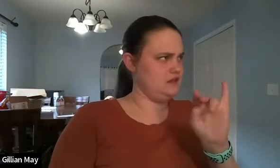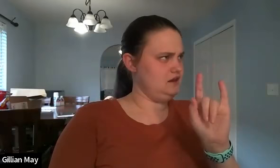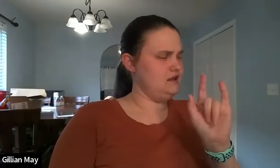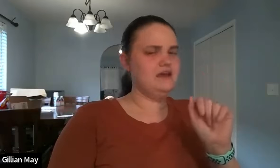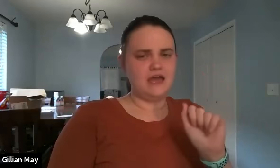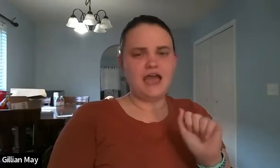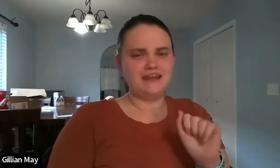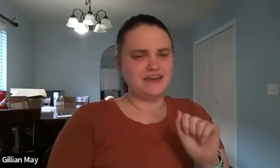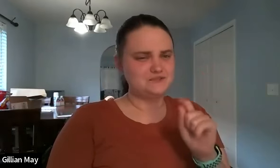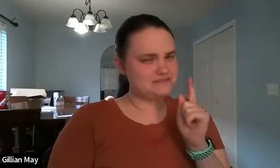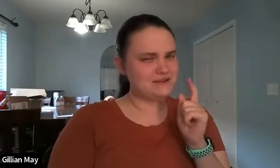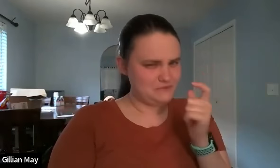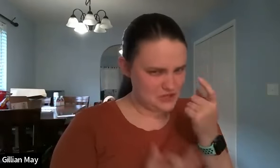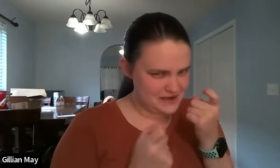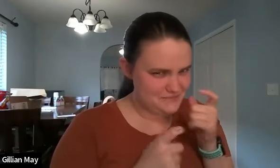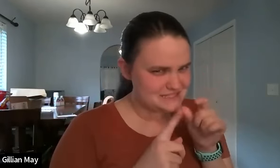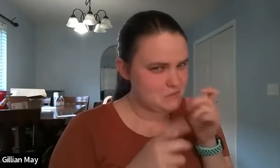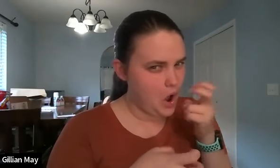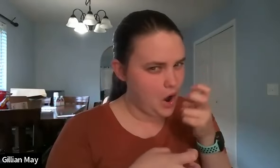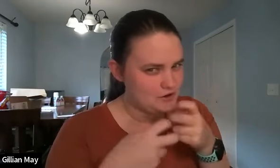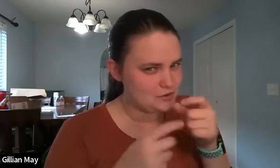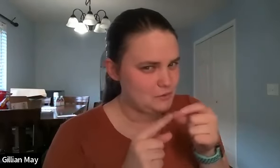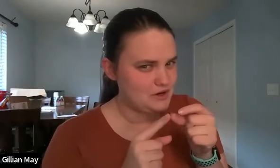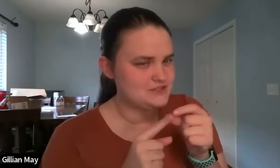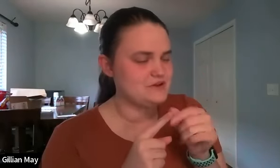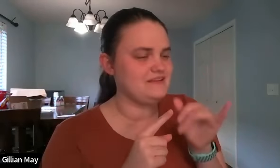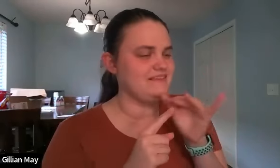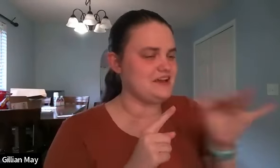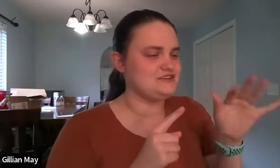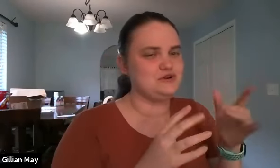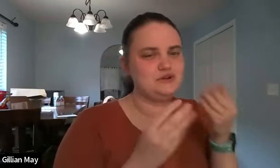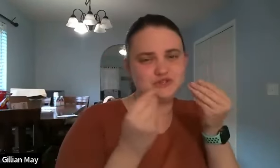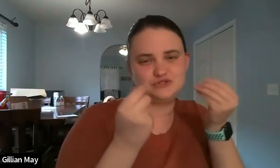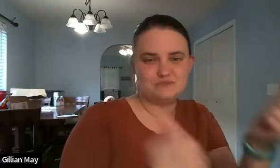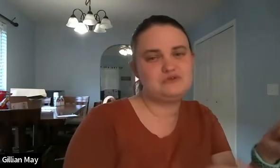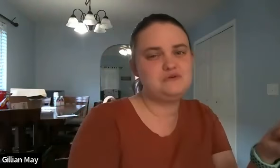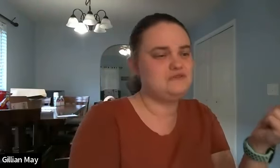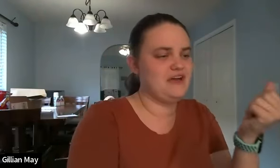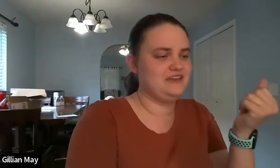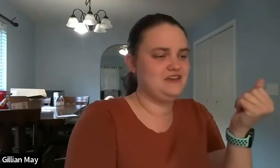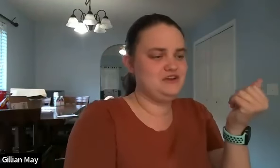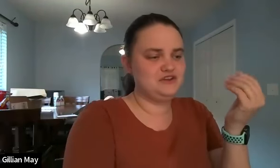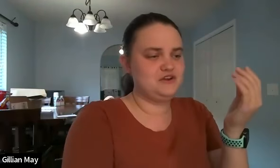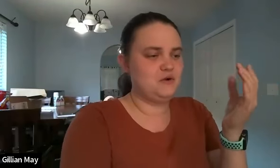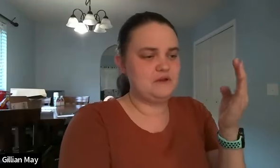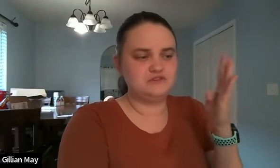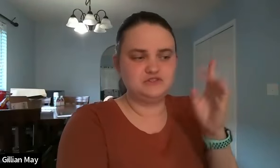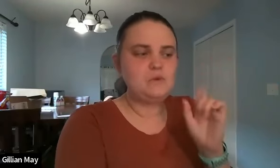VAN. And that's why I was like, I'm trying to pick some harder words where the letters don't go so smooth. Like, with